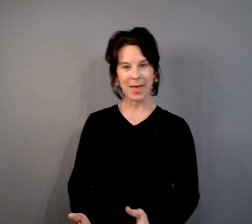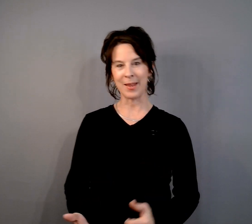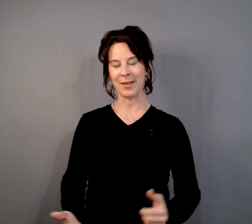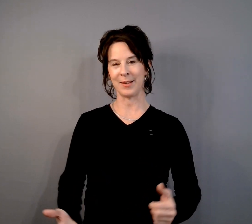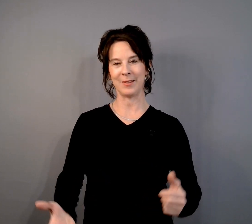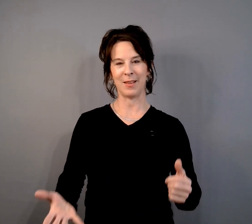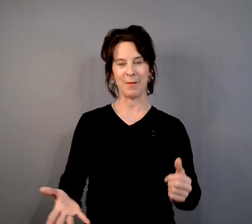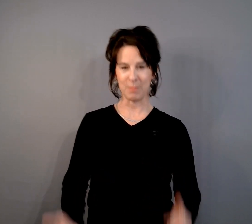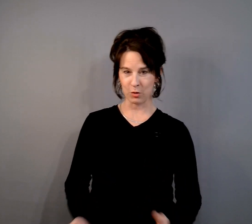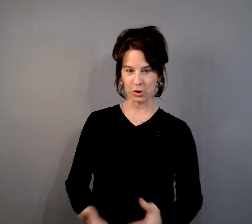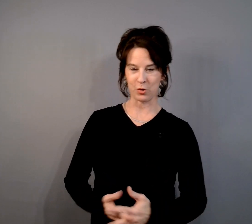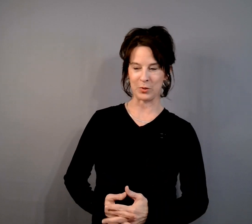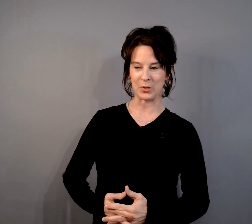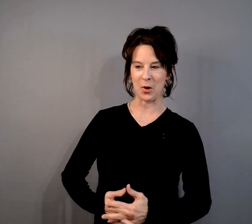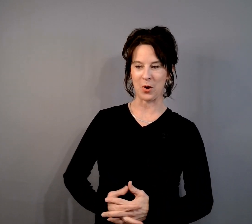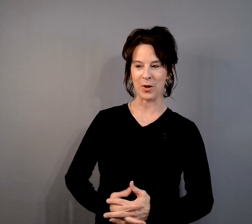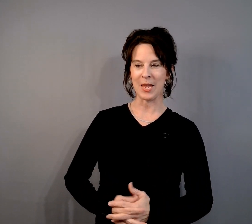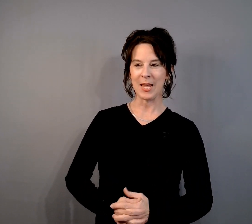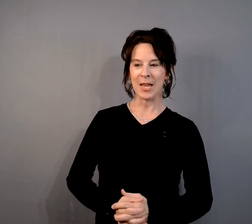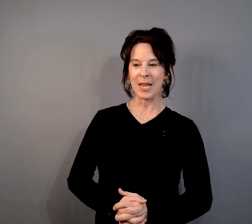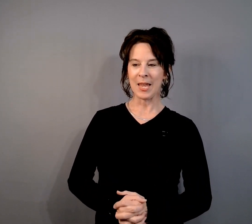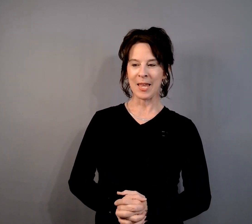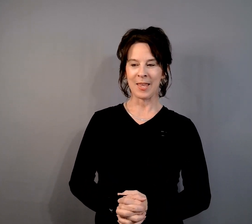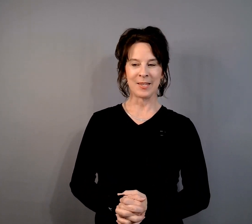dramatic, emotional song. And